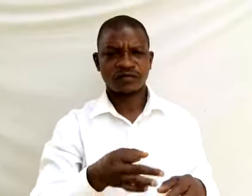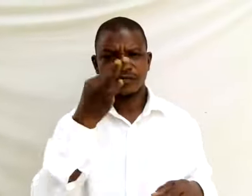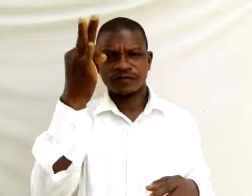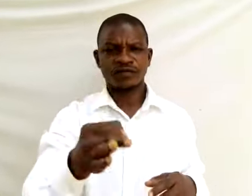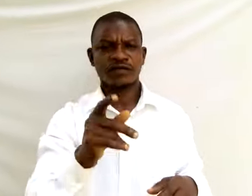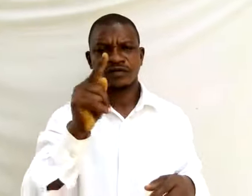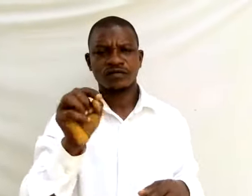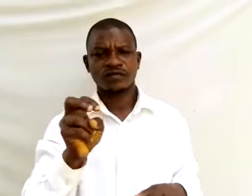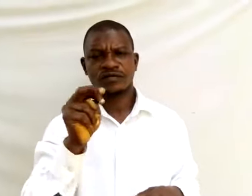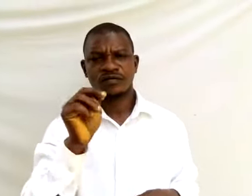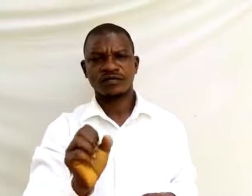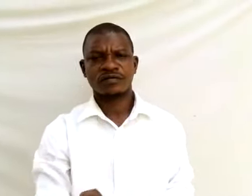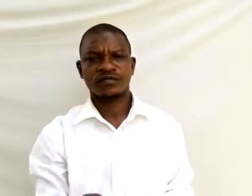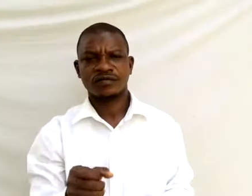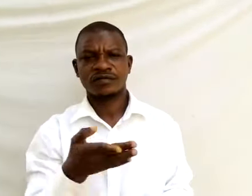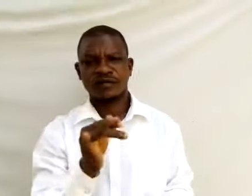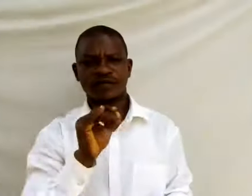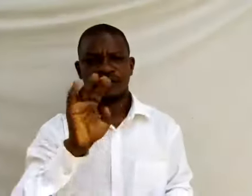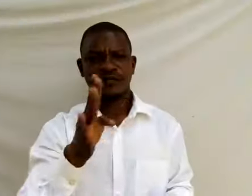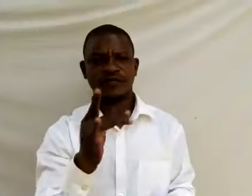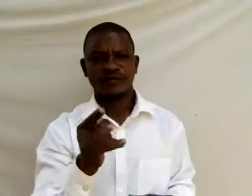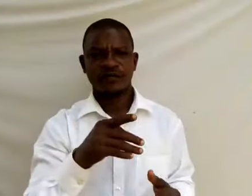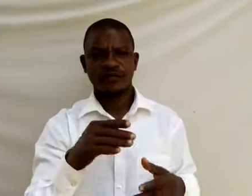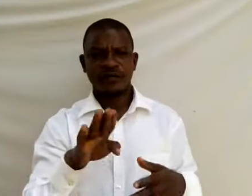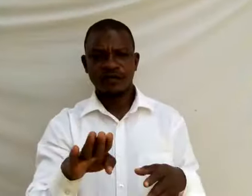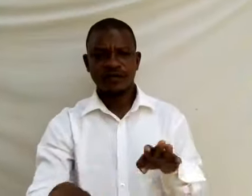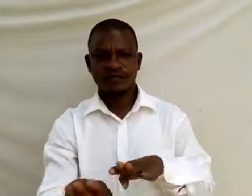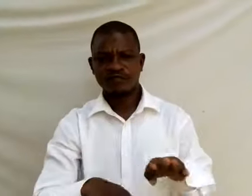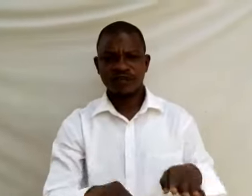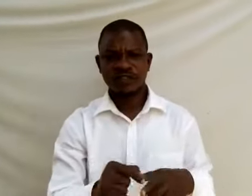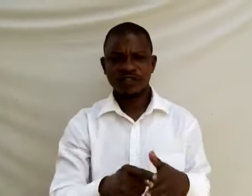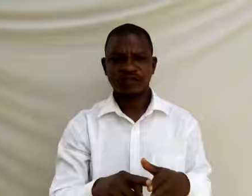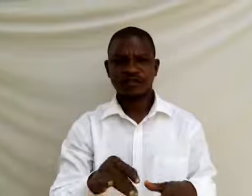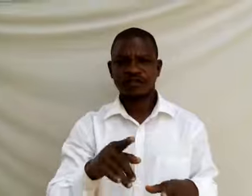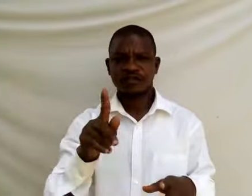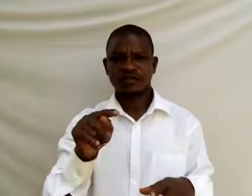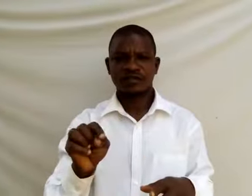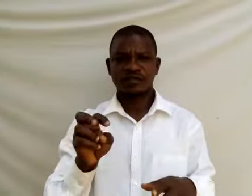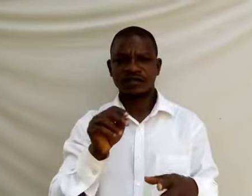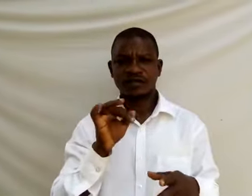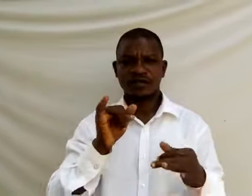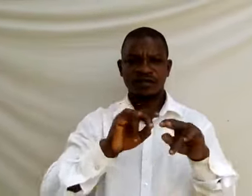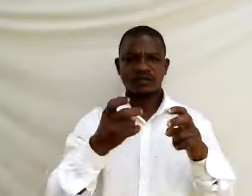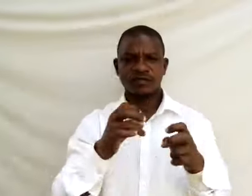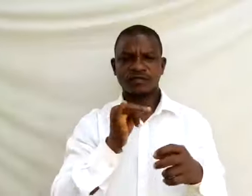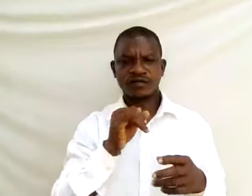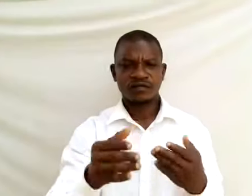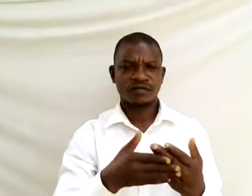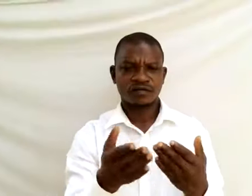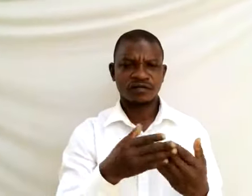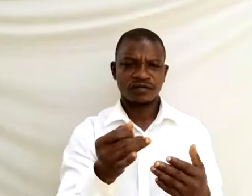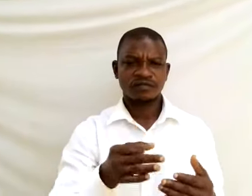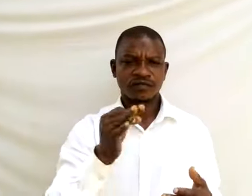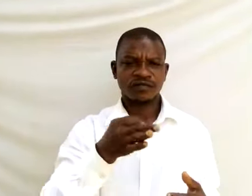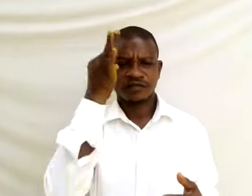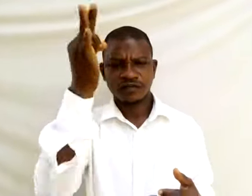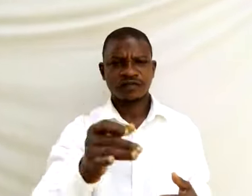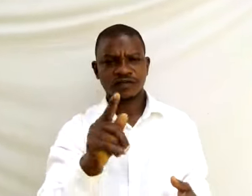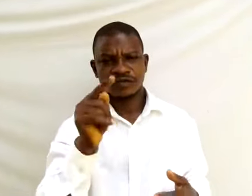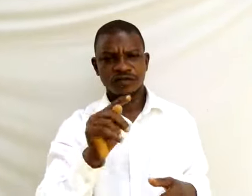tense. There are 4 basic types, namely 1. Simple future tense,